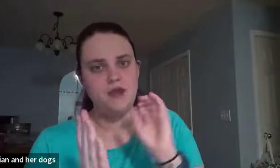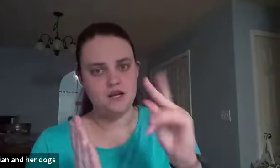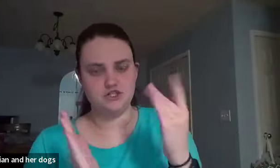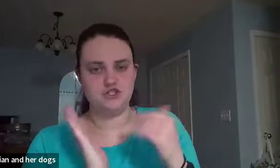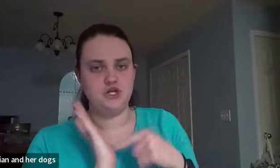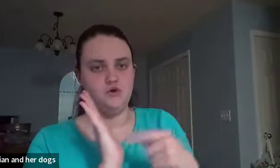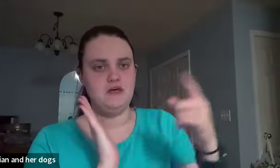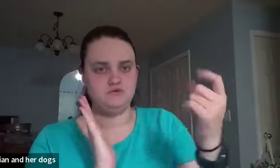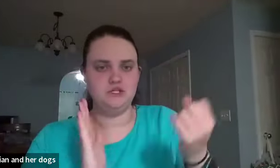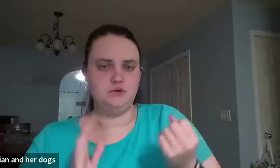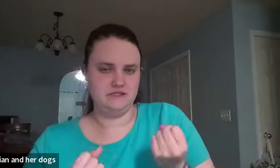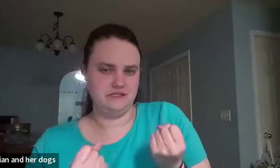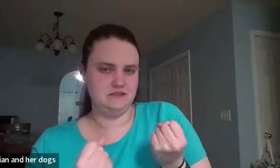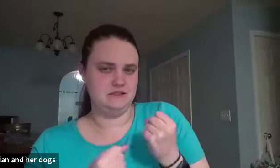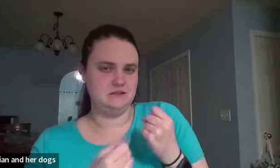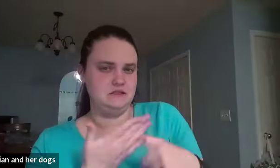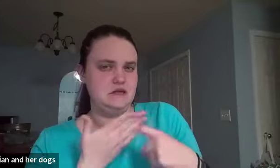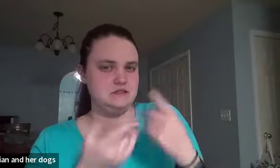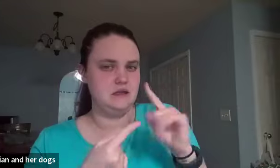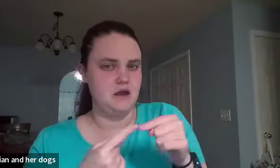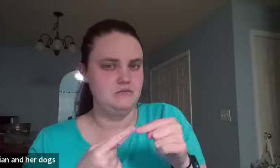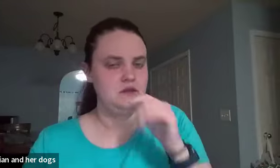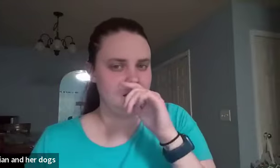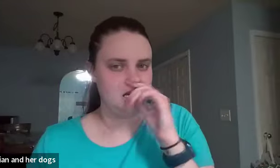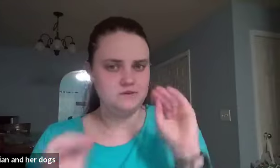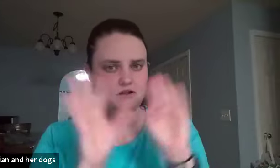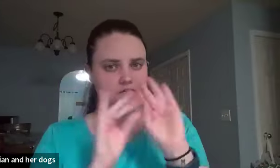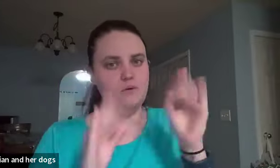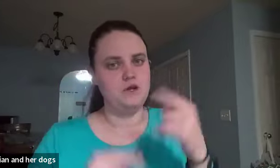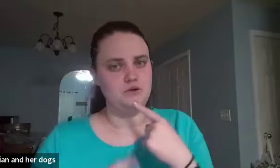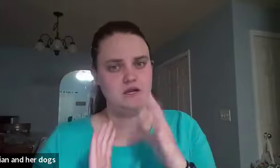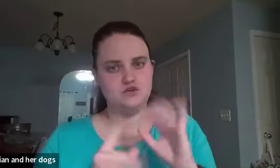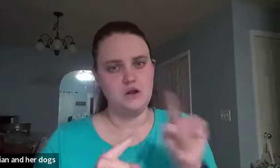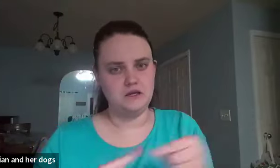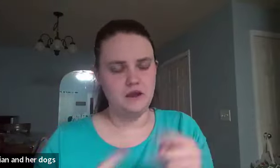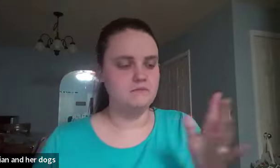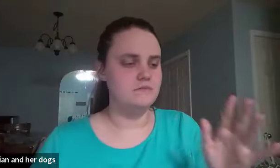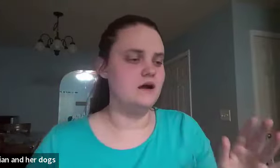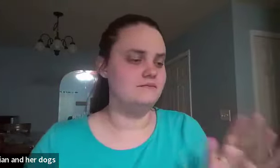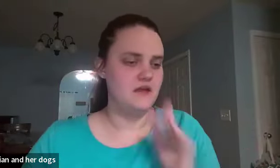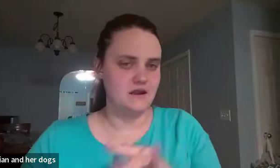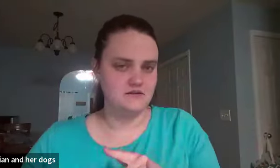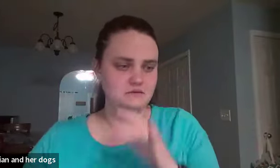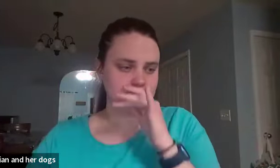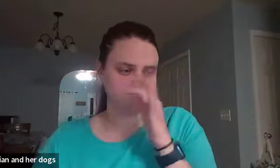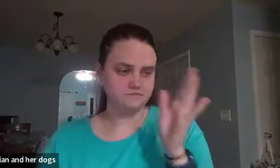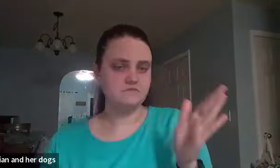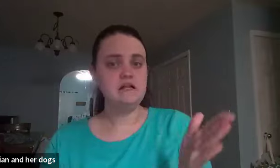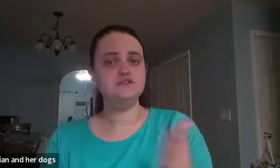it back to show that's what you are discussing about. It helps to clarify what you guys are talking about. That kind of thing.